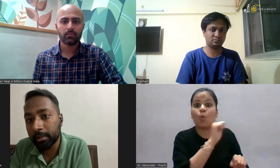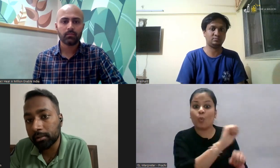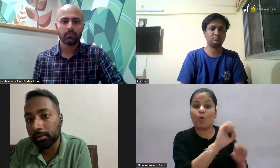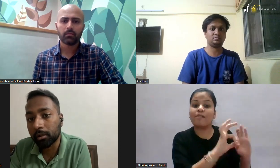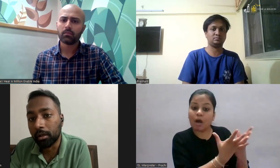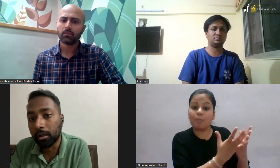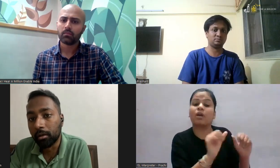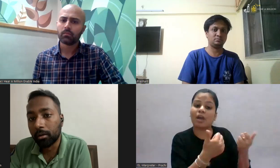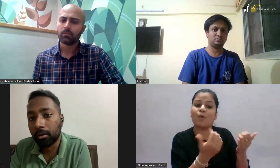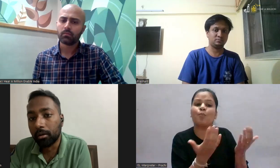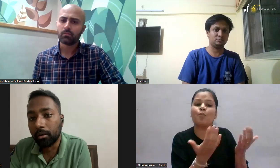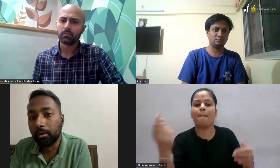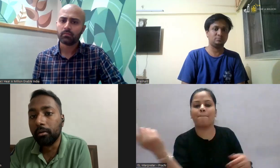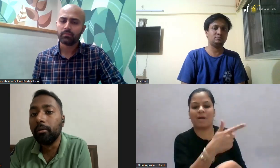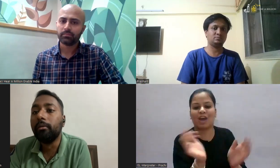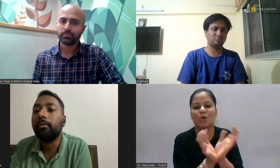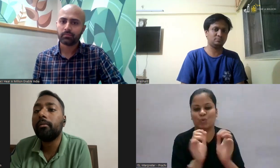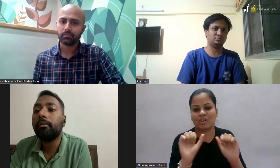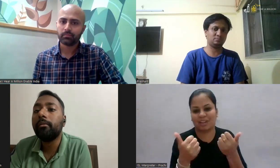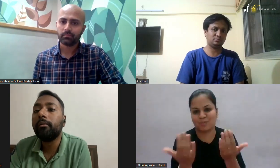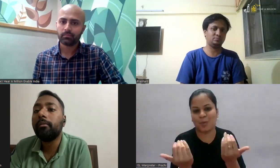a compensation.